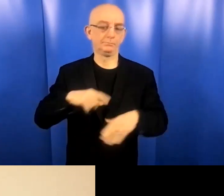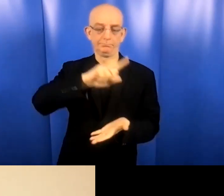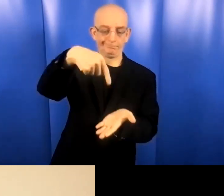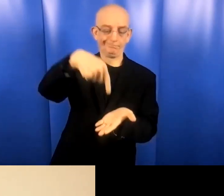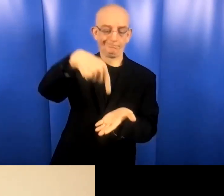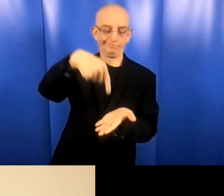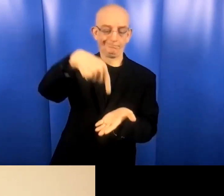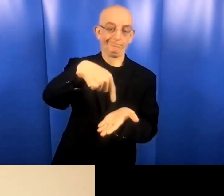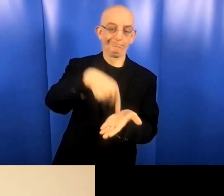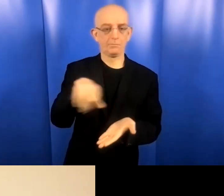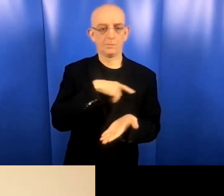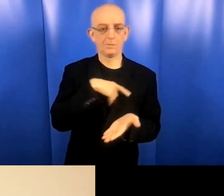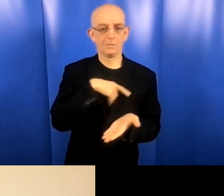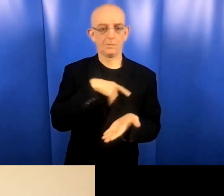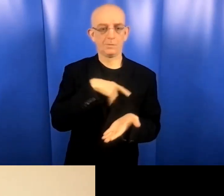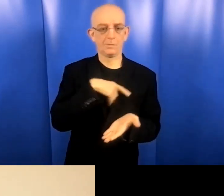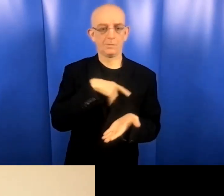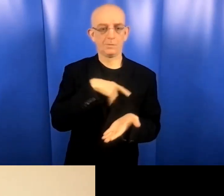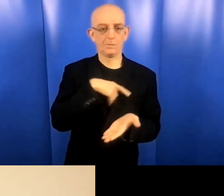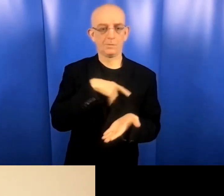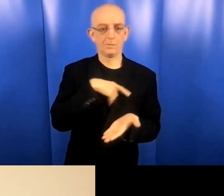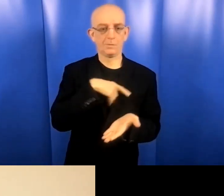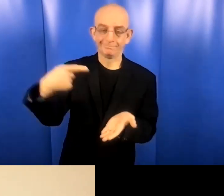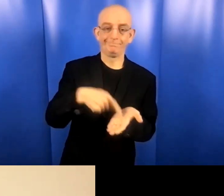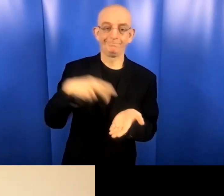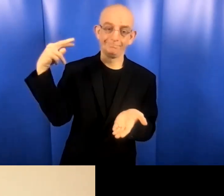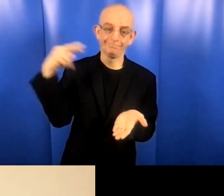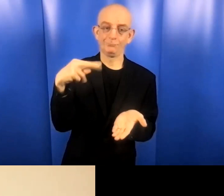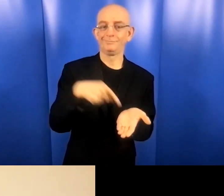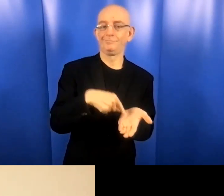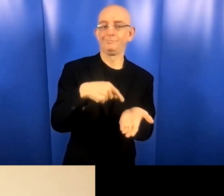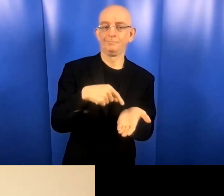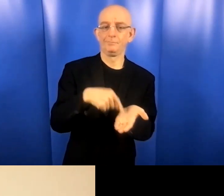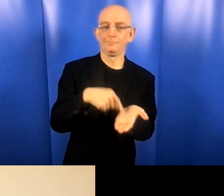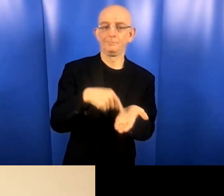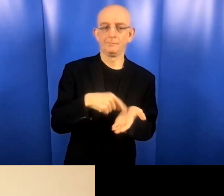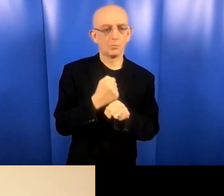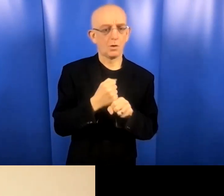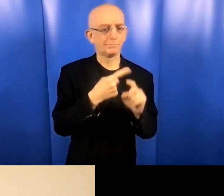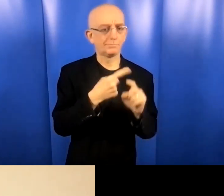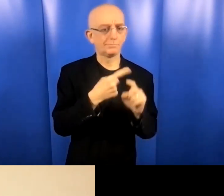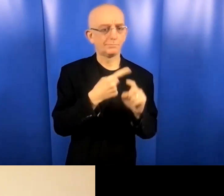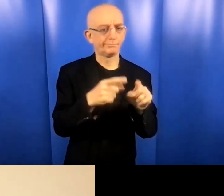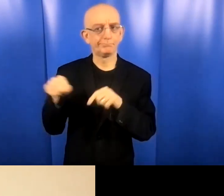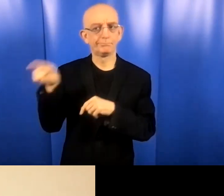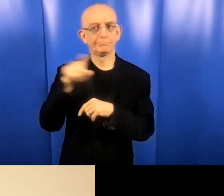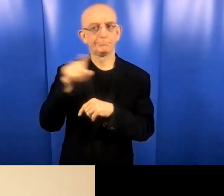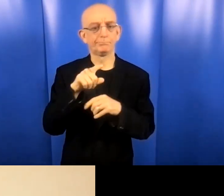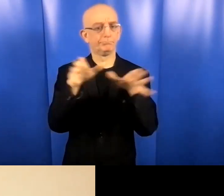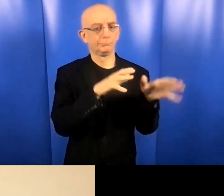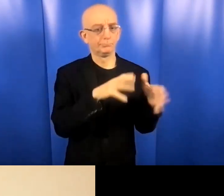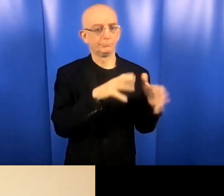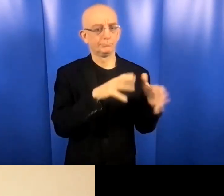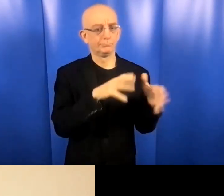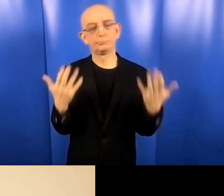we work with youth and disability, indigenous, and women constituency. So primarily we